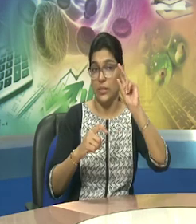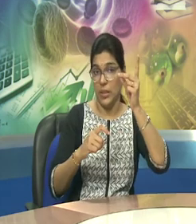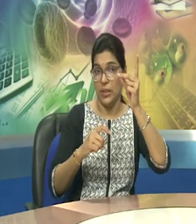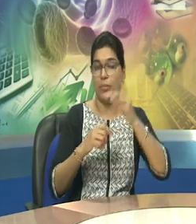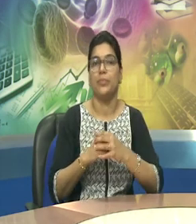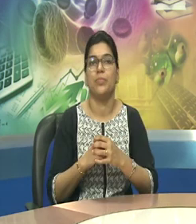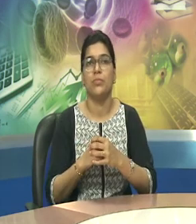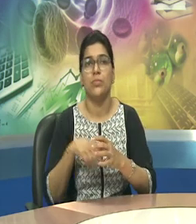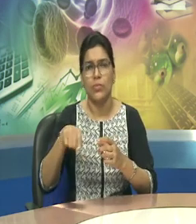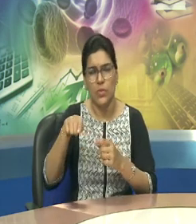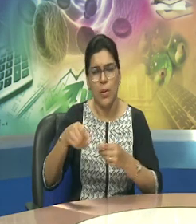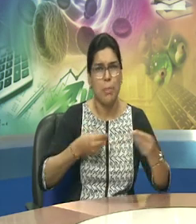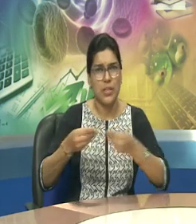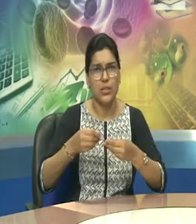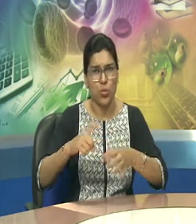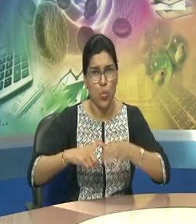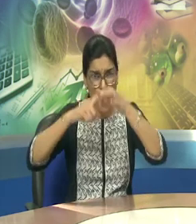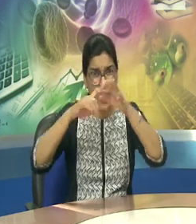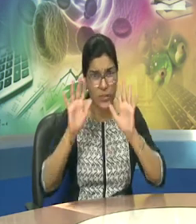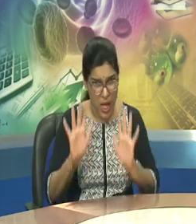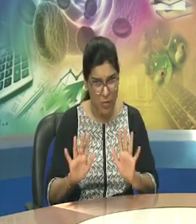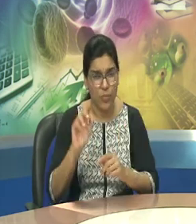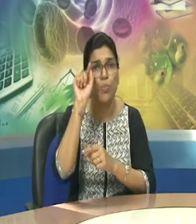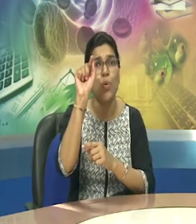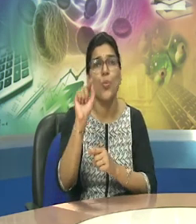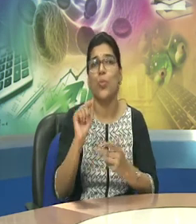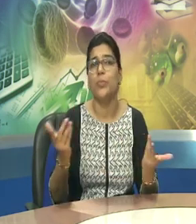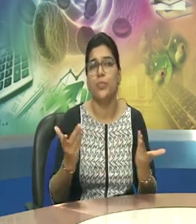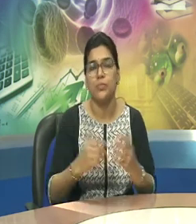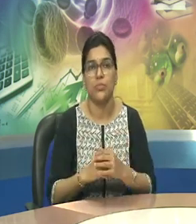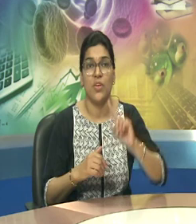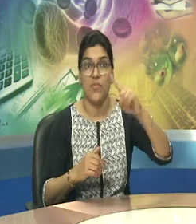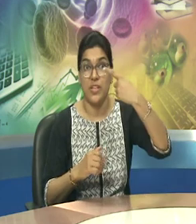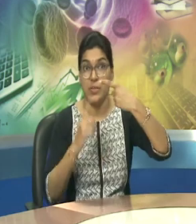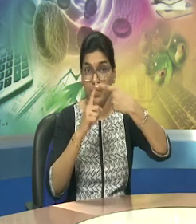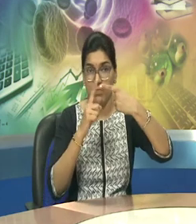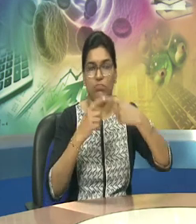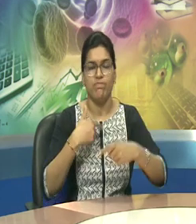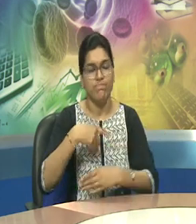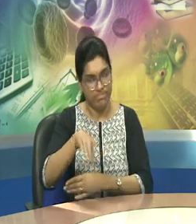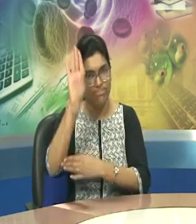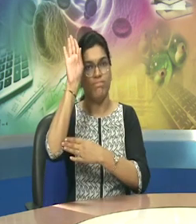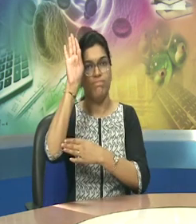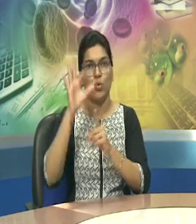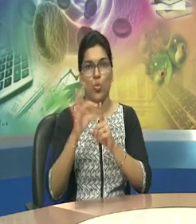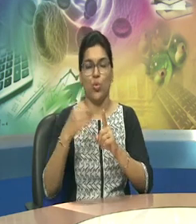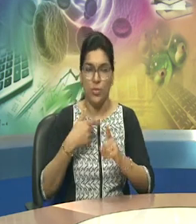Question 2. Put out the quality in an